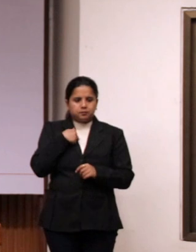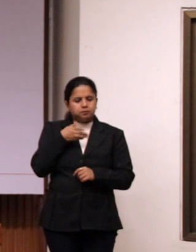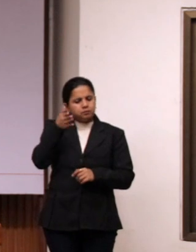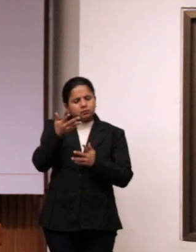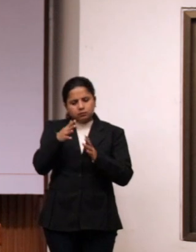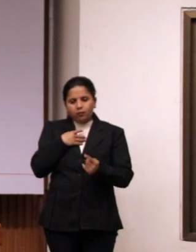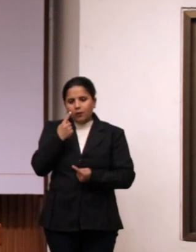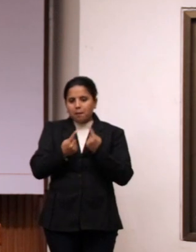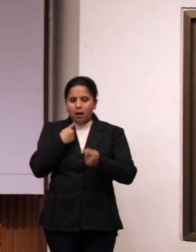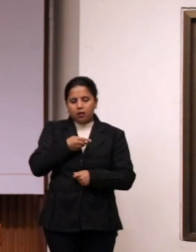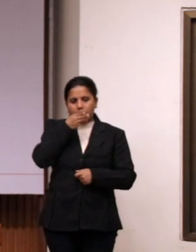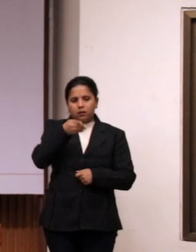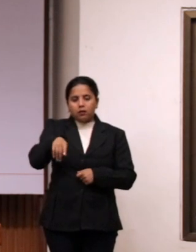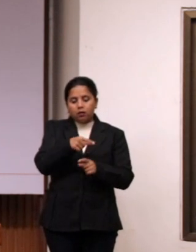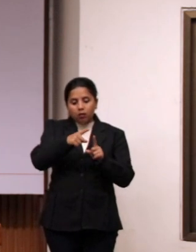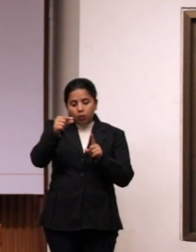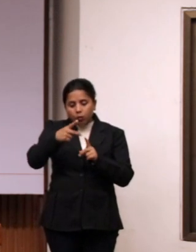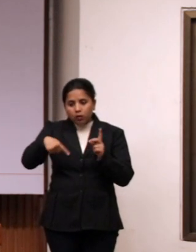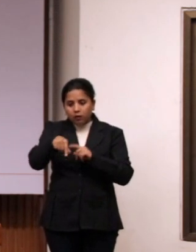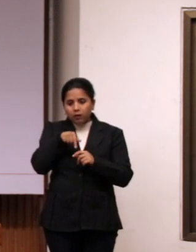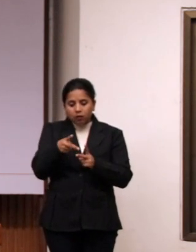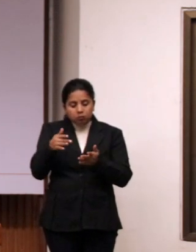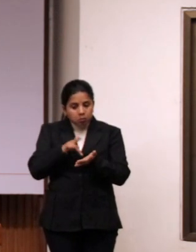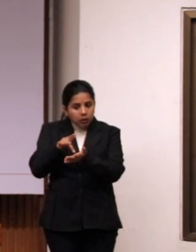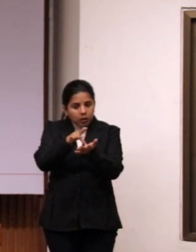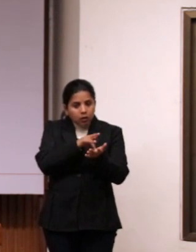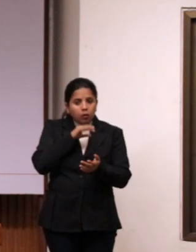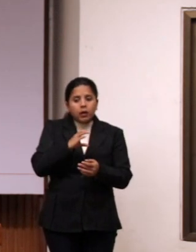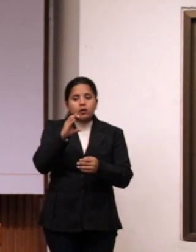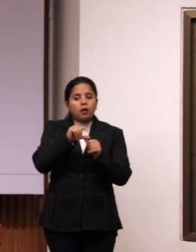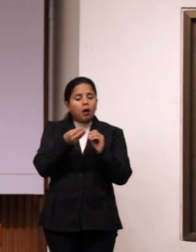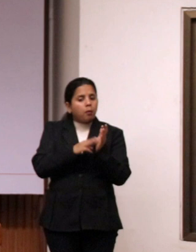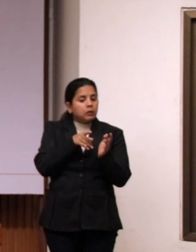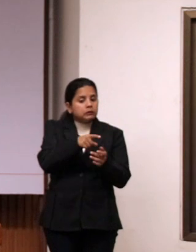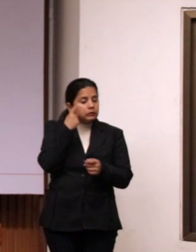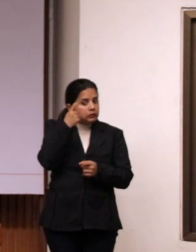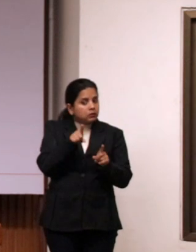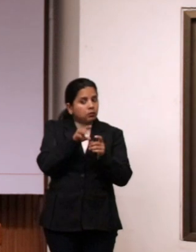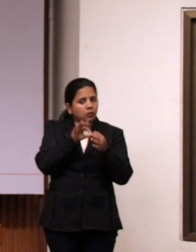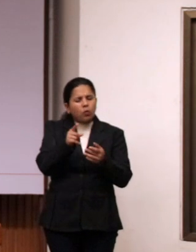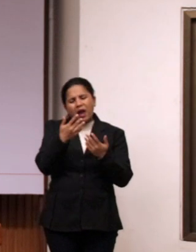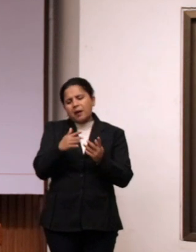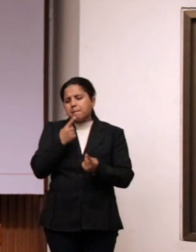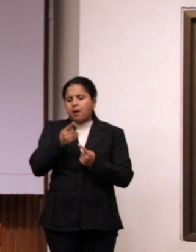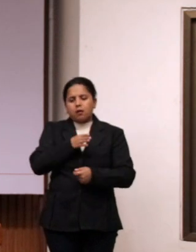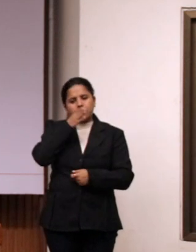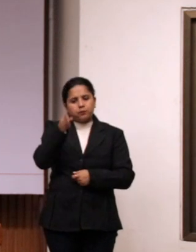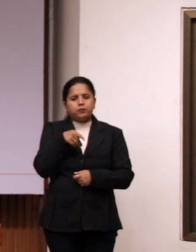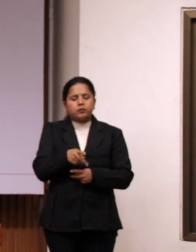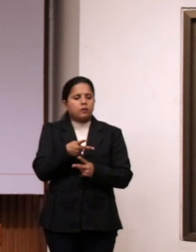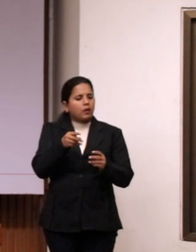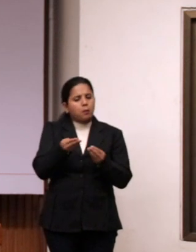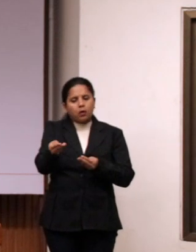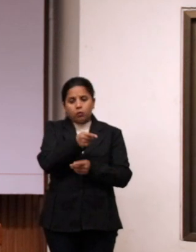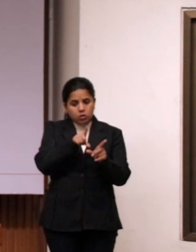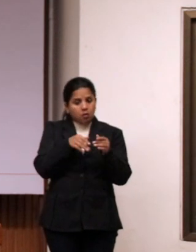any park, the leaf litter plays very, very important role as far as carbon sequestration is concerned. You go to any park, Bharasti Park, you come